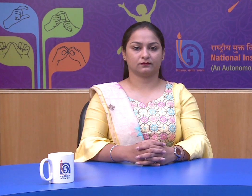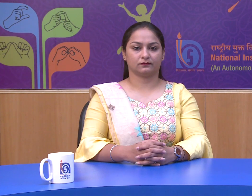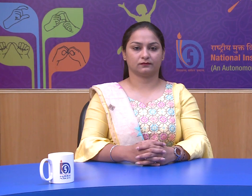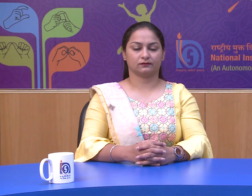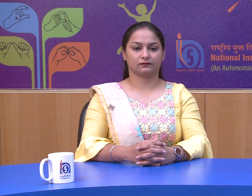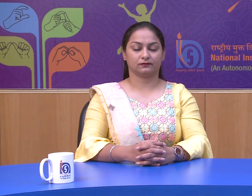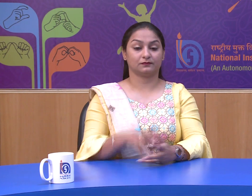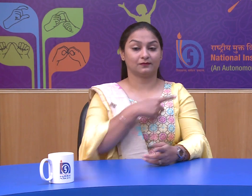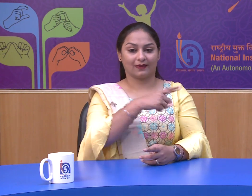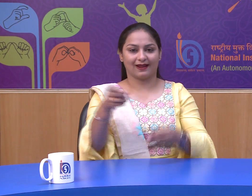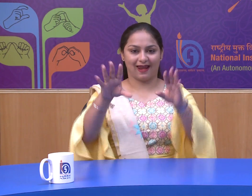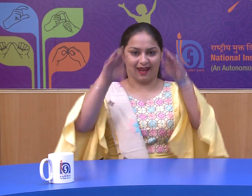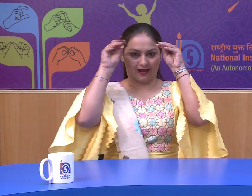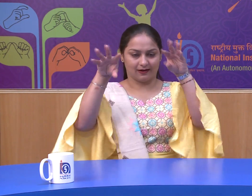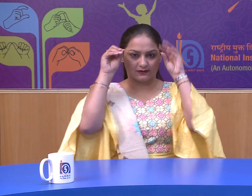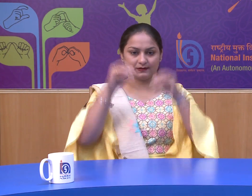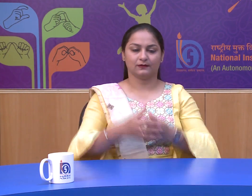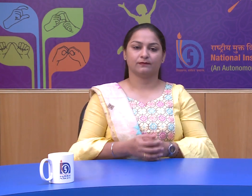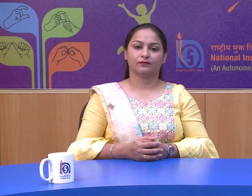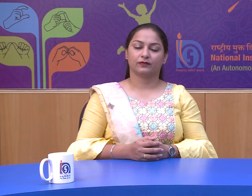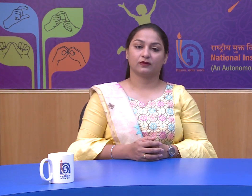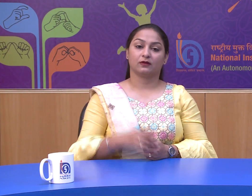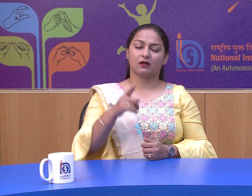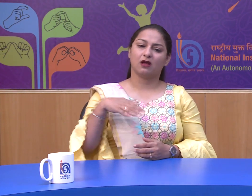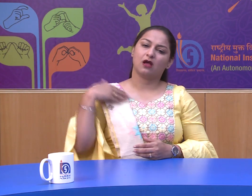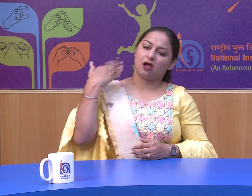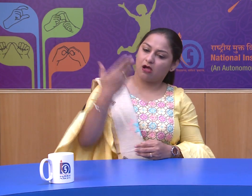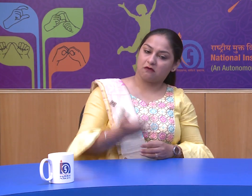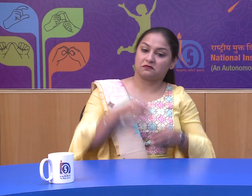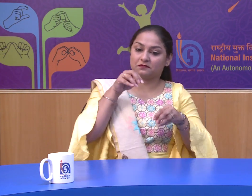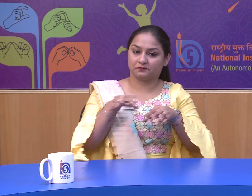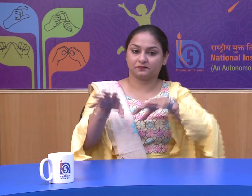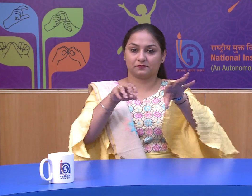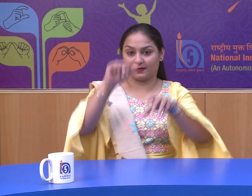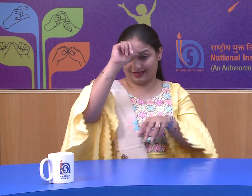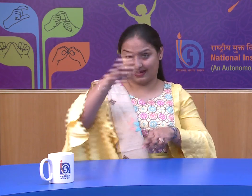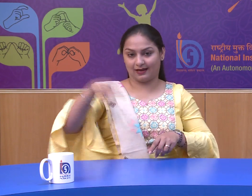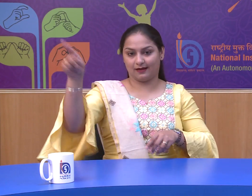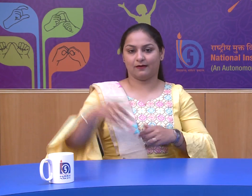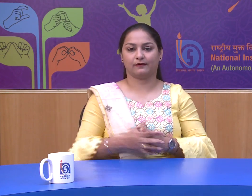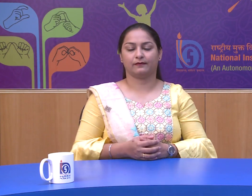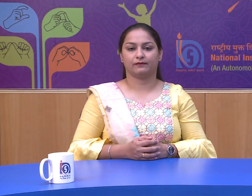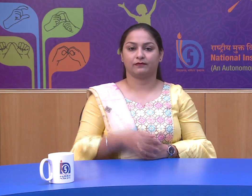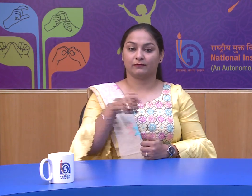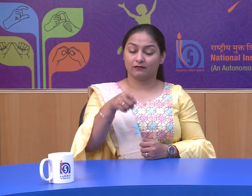Dear learners, after the invasions in India and the details